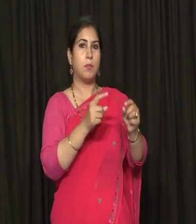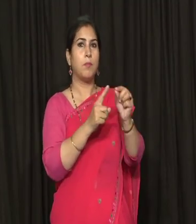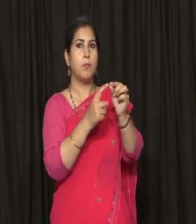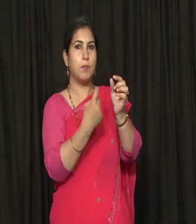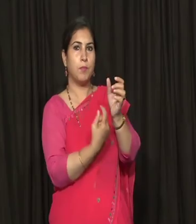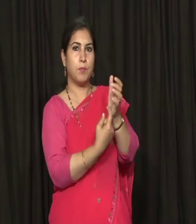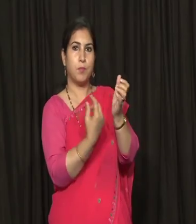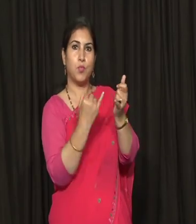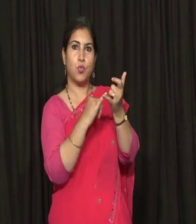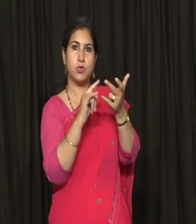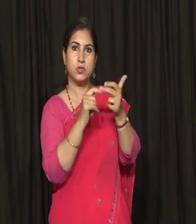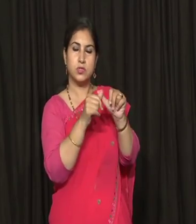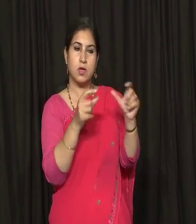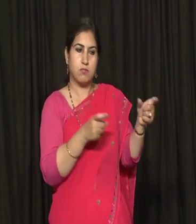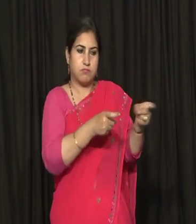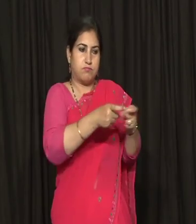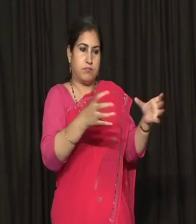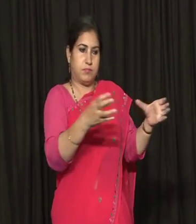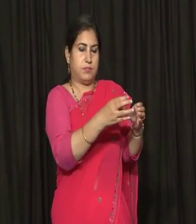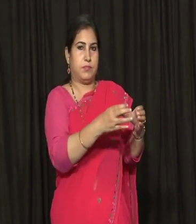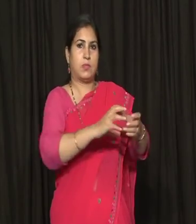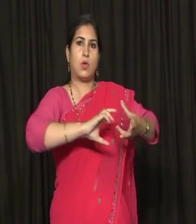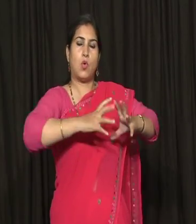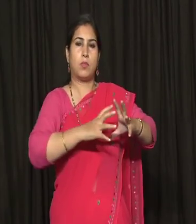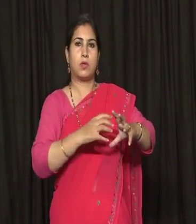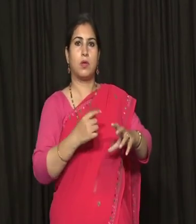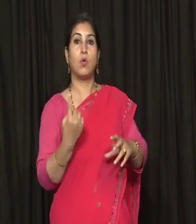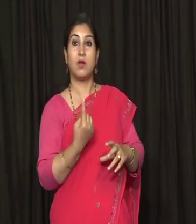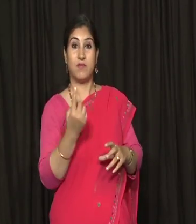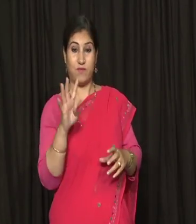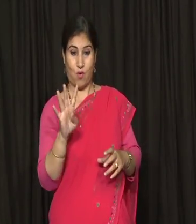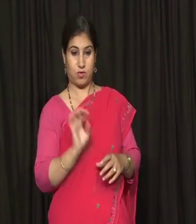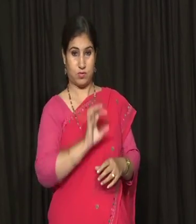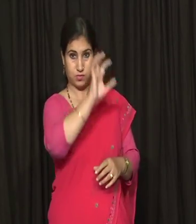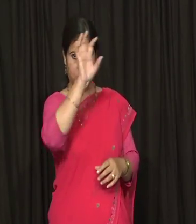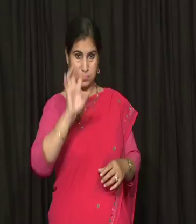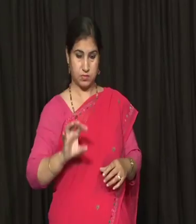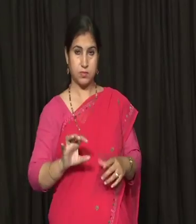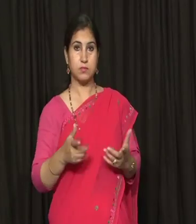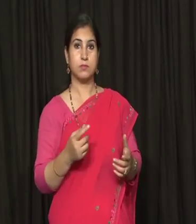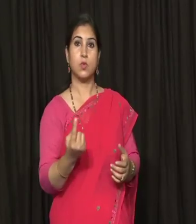Only 4 states of southern Germany remained out of the Union of German States.